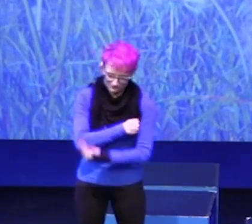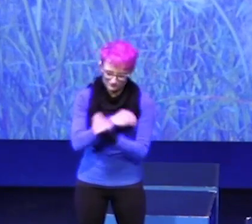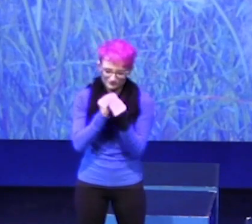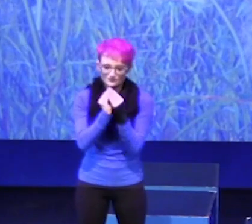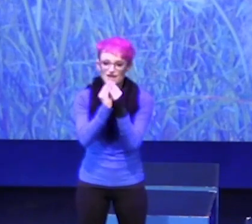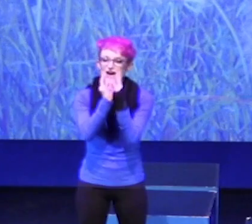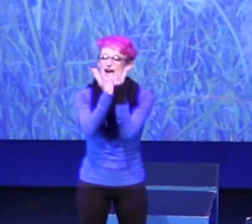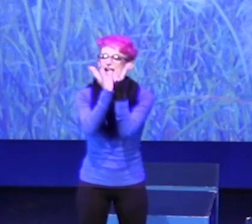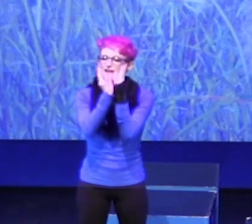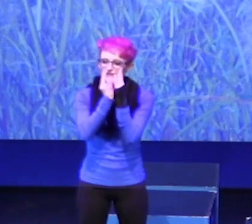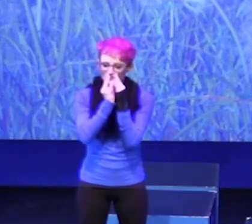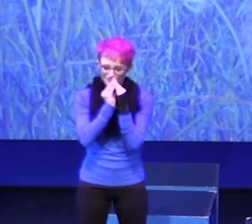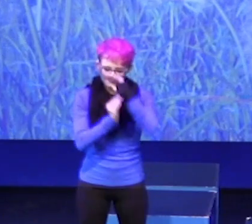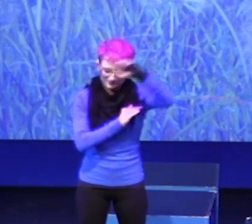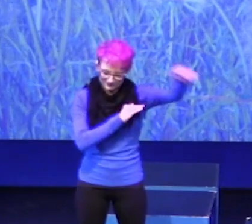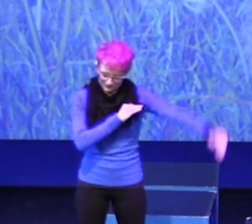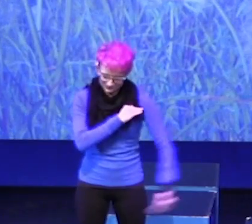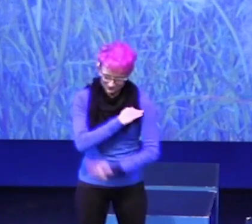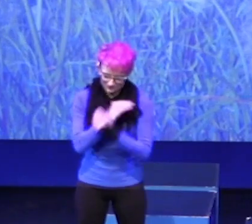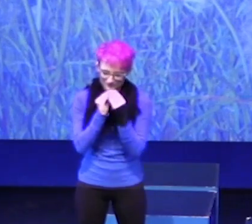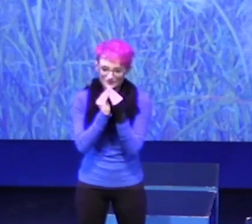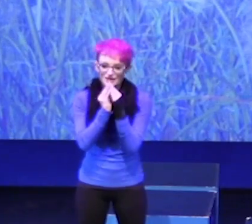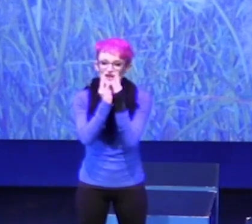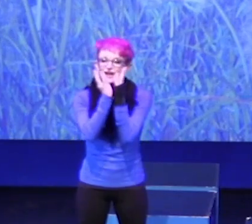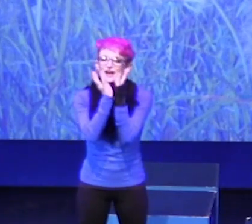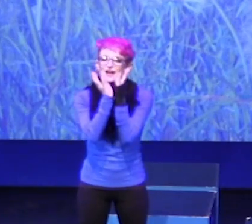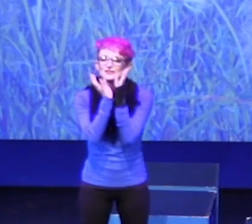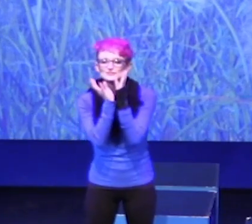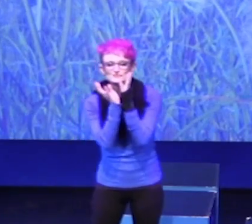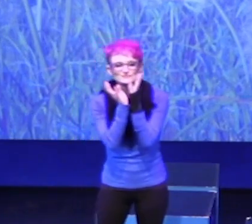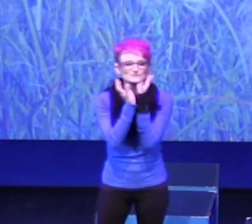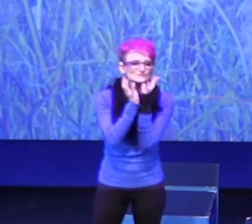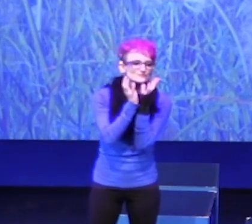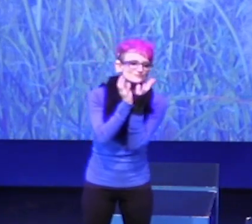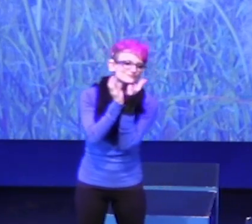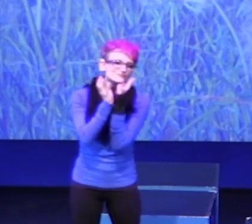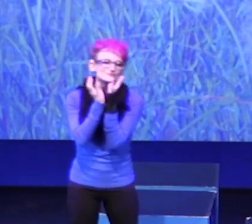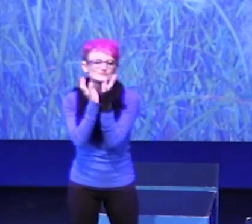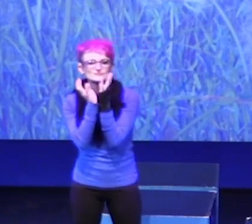Night and day. Night and day.